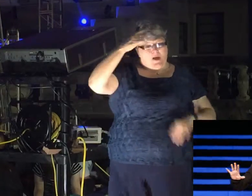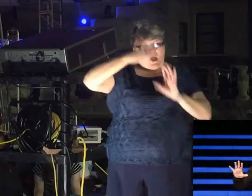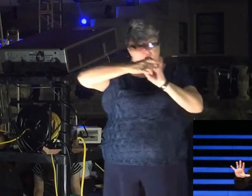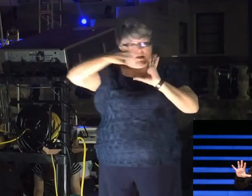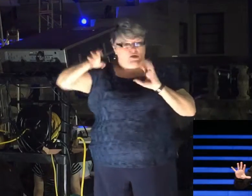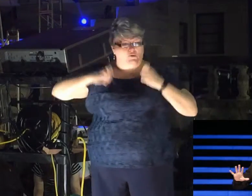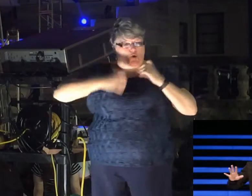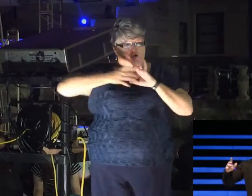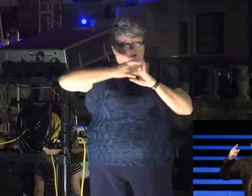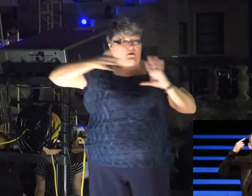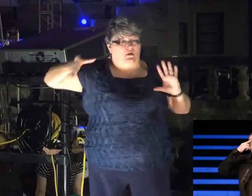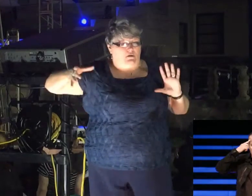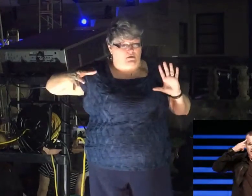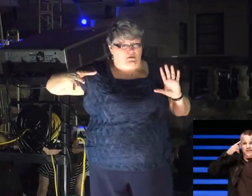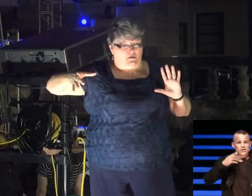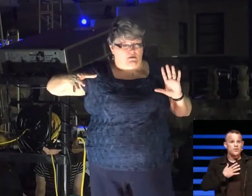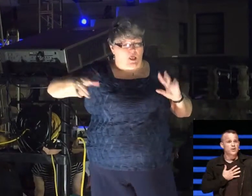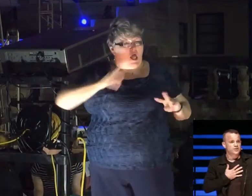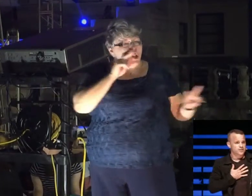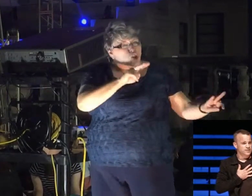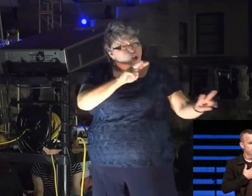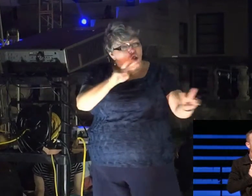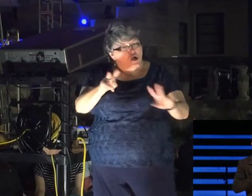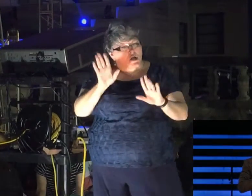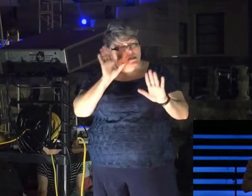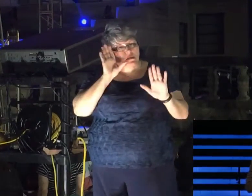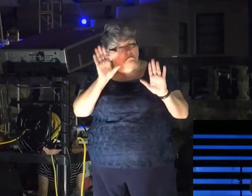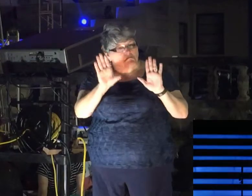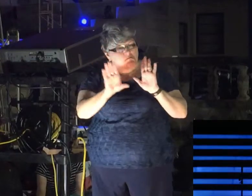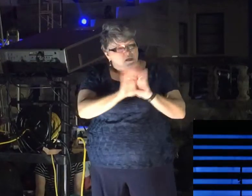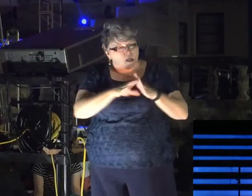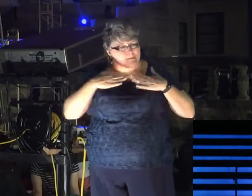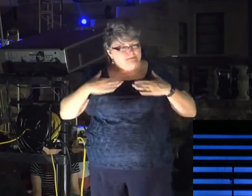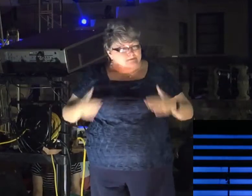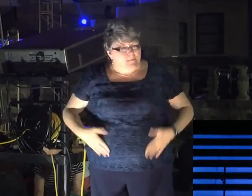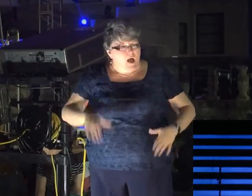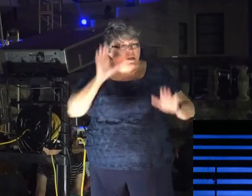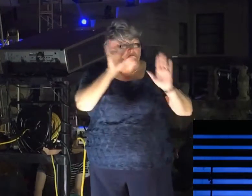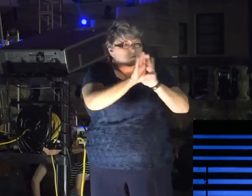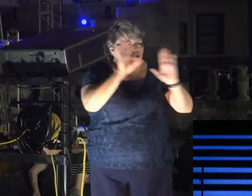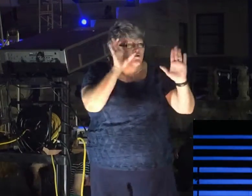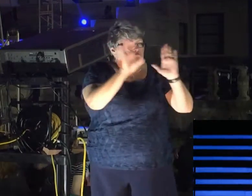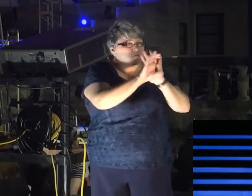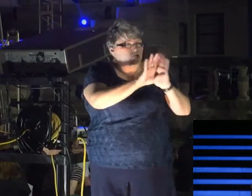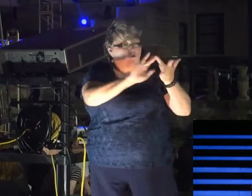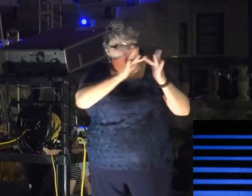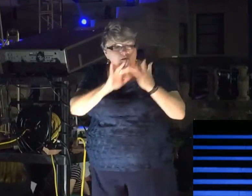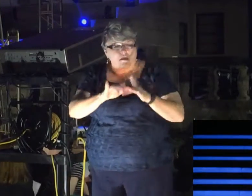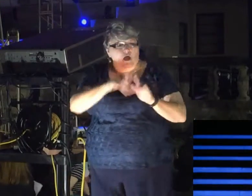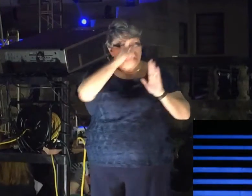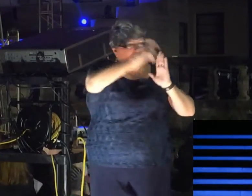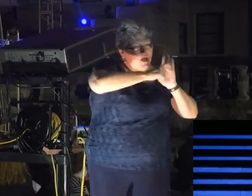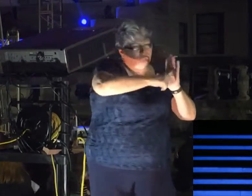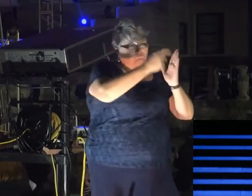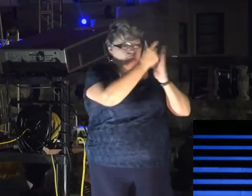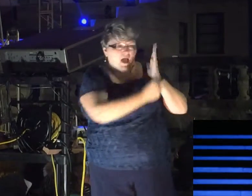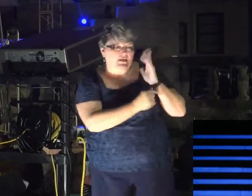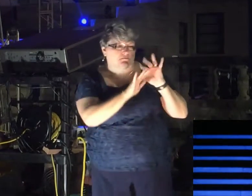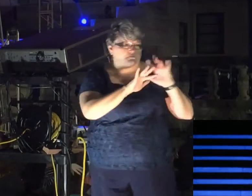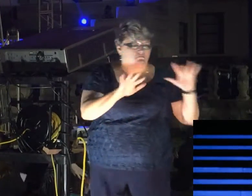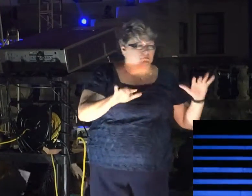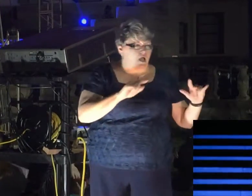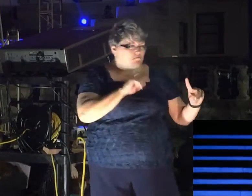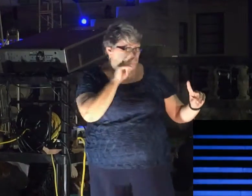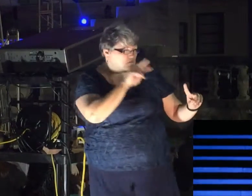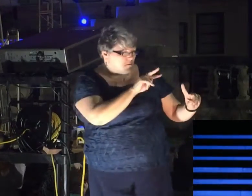body from your mind and your emotions. That as I look at these people's bodies in images online and in the news rack and everywhere